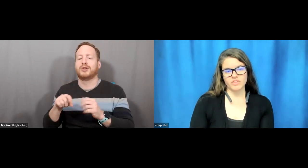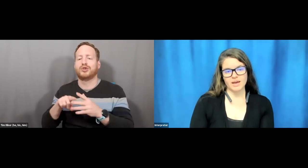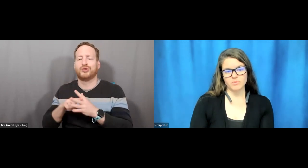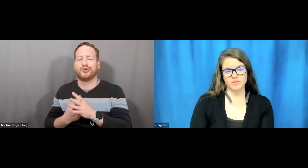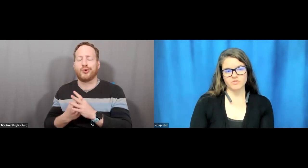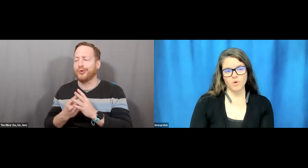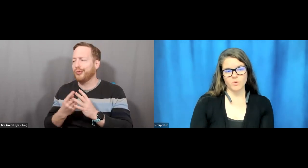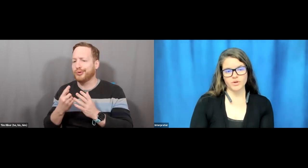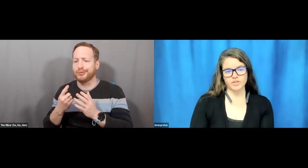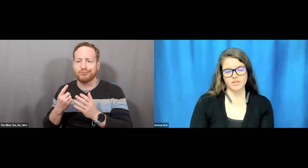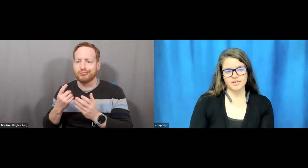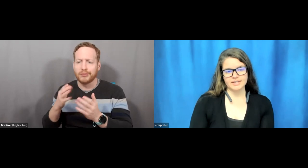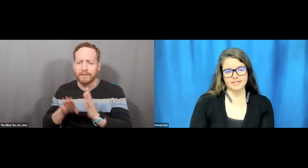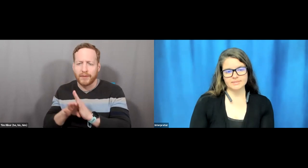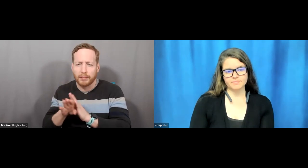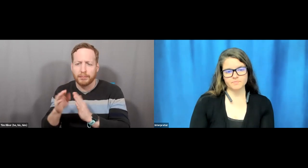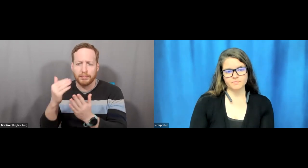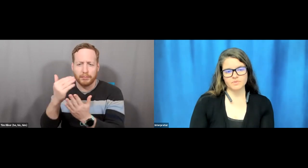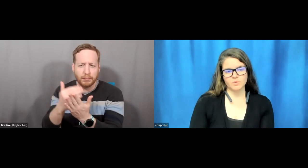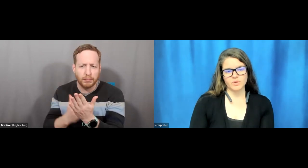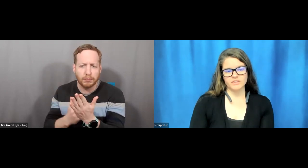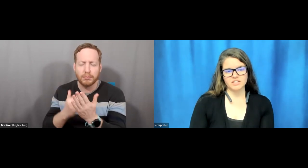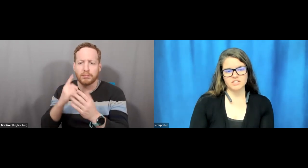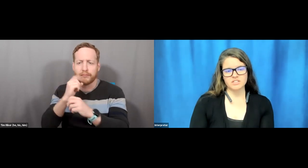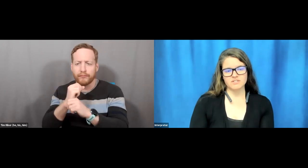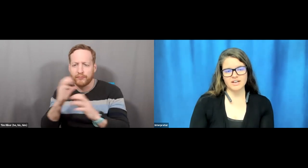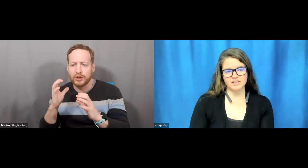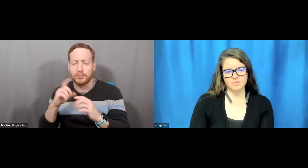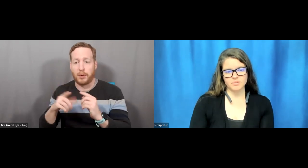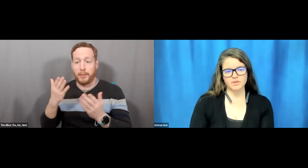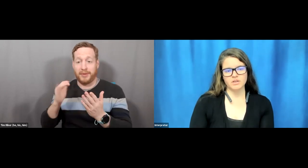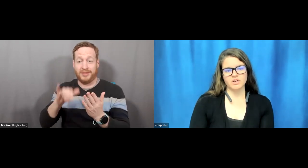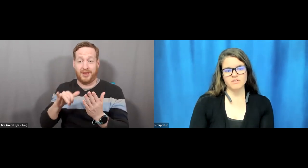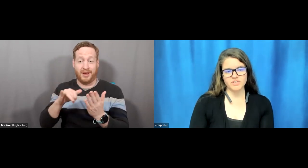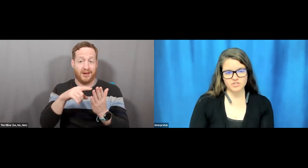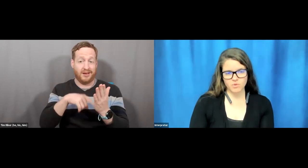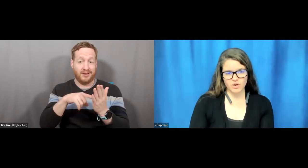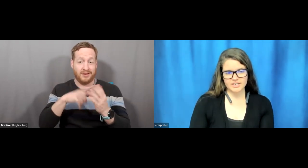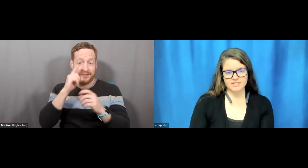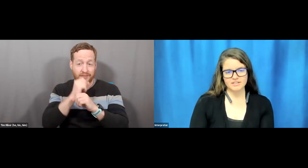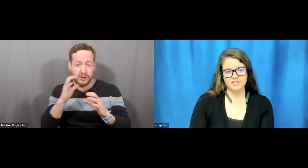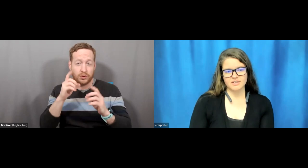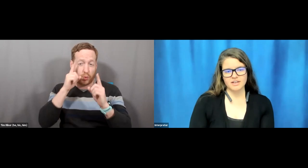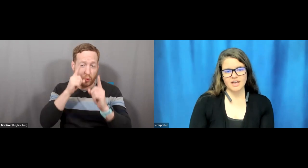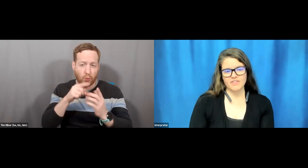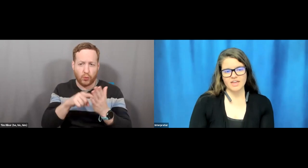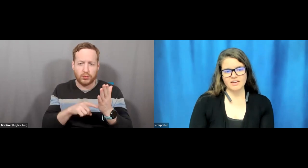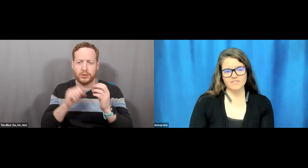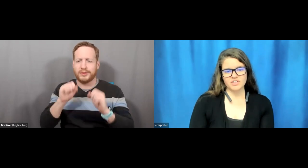that moving forward, we could then develop a vision for it. And then the vision